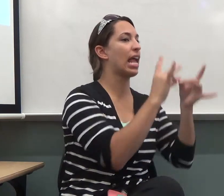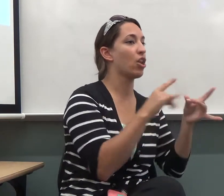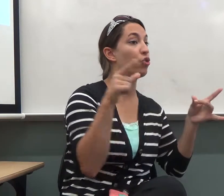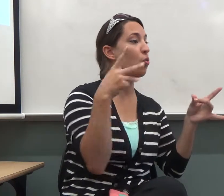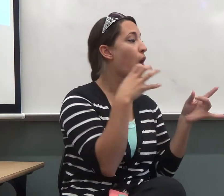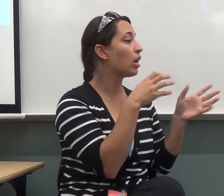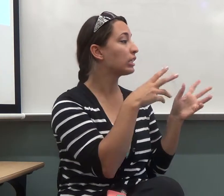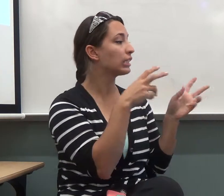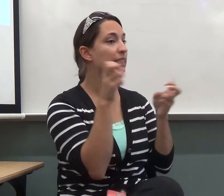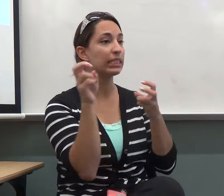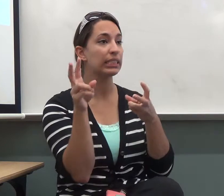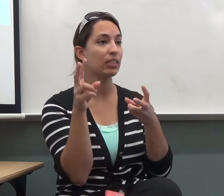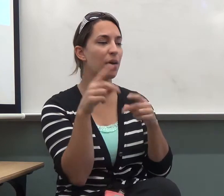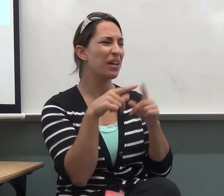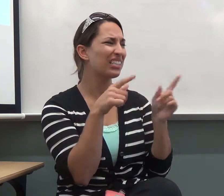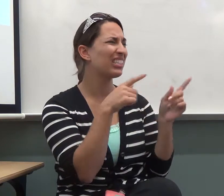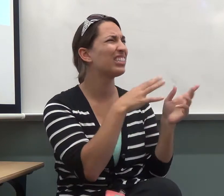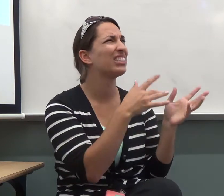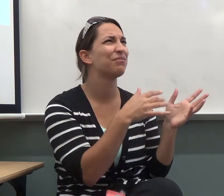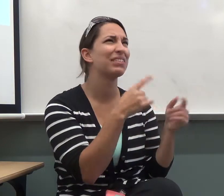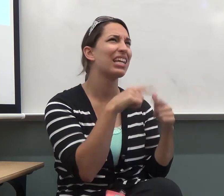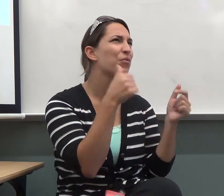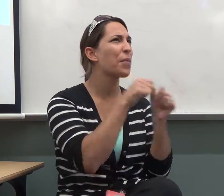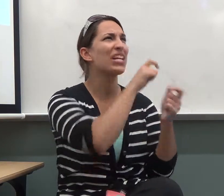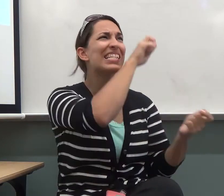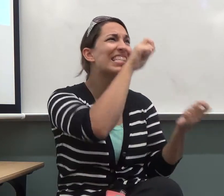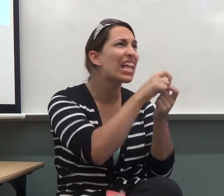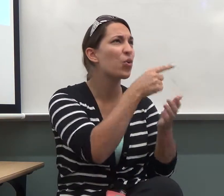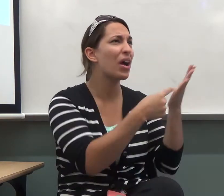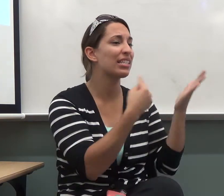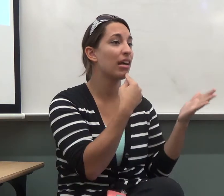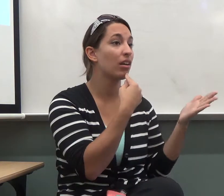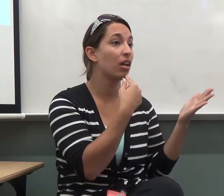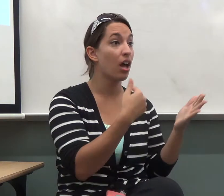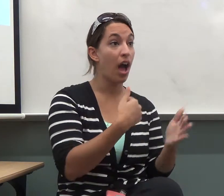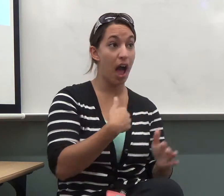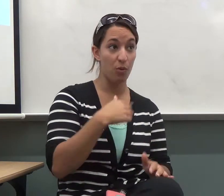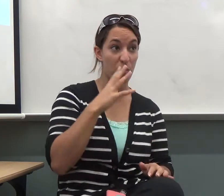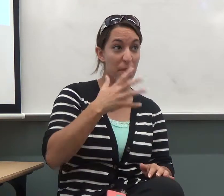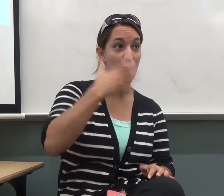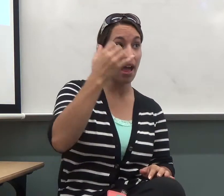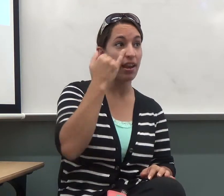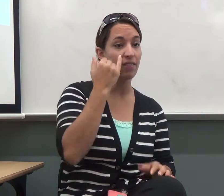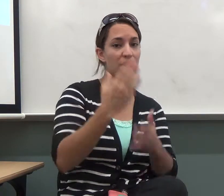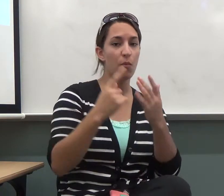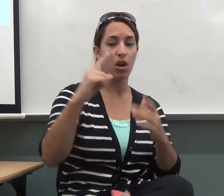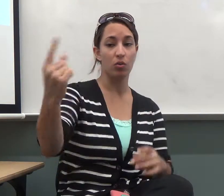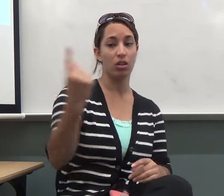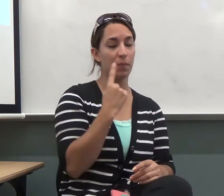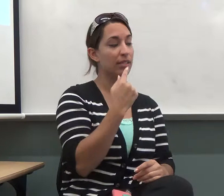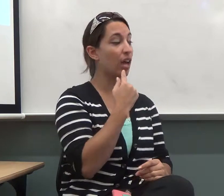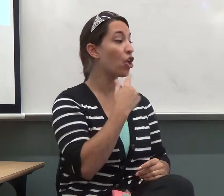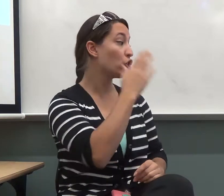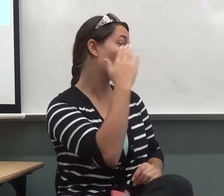but you don't remember exactly what I said. Am I going to be mad if someone walks up to me and says, you know, Brian just told